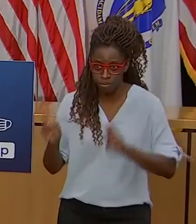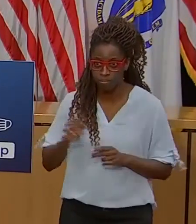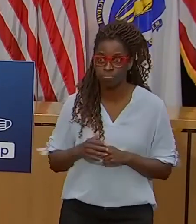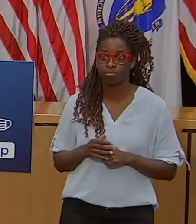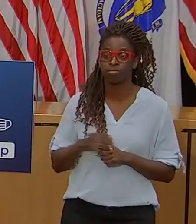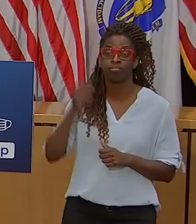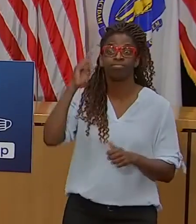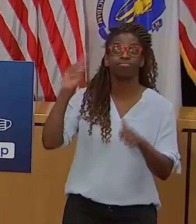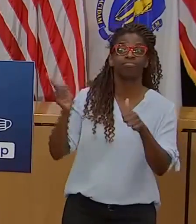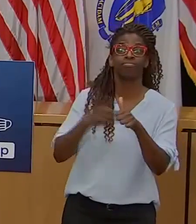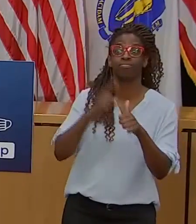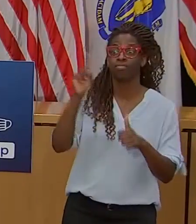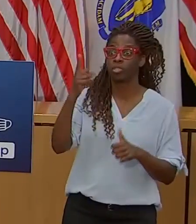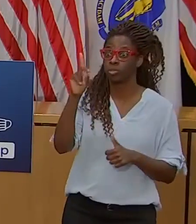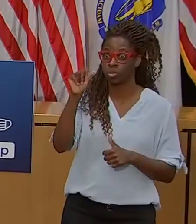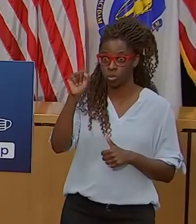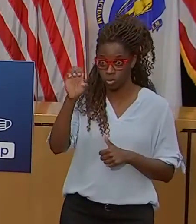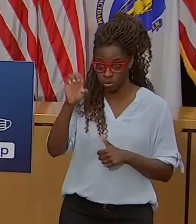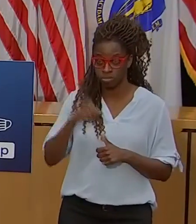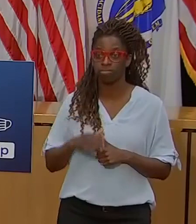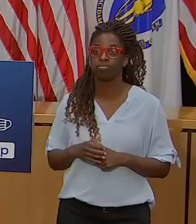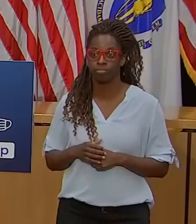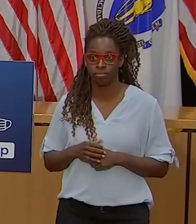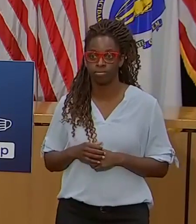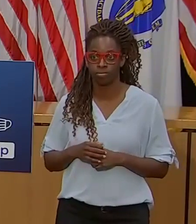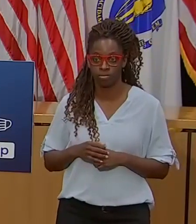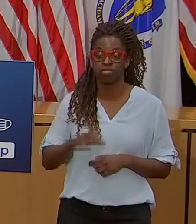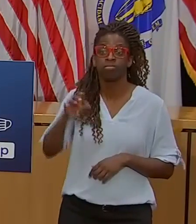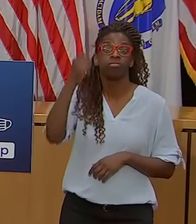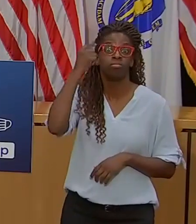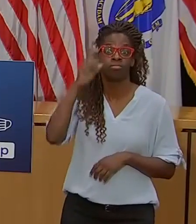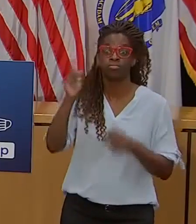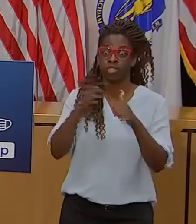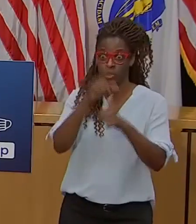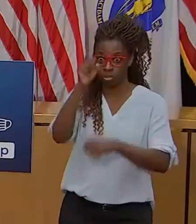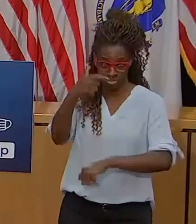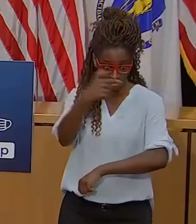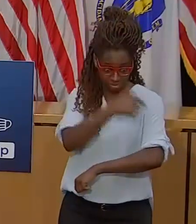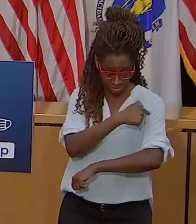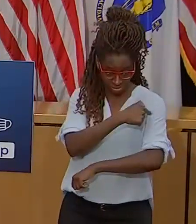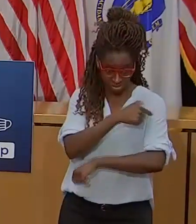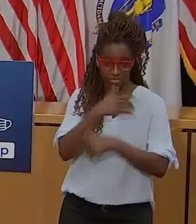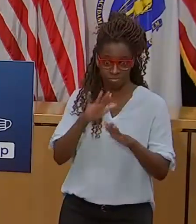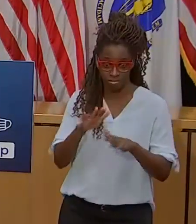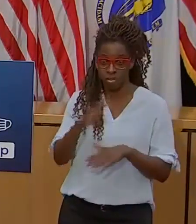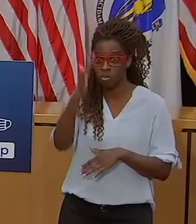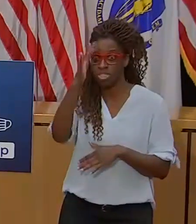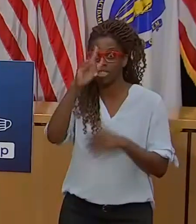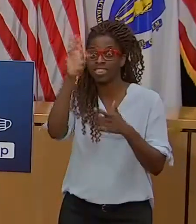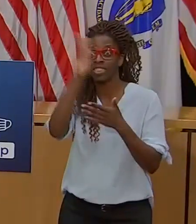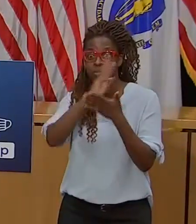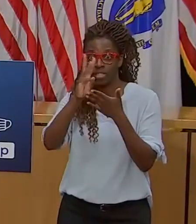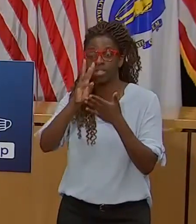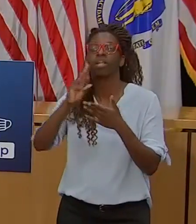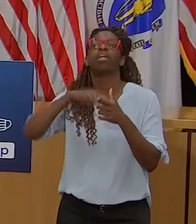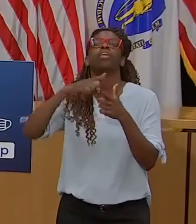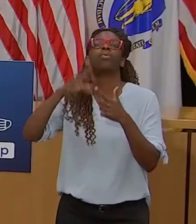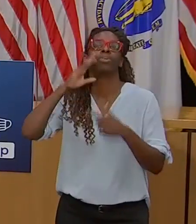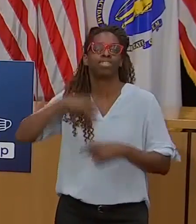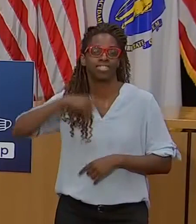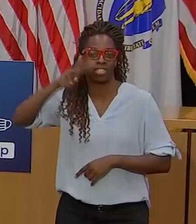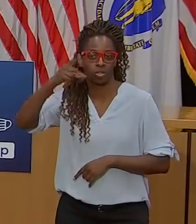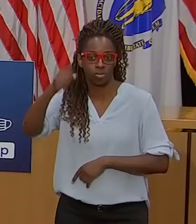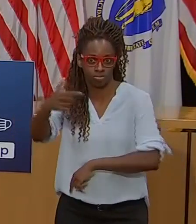dose. Both the Moderna and Pfizer vaccines take about 6 weeks to provide a person with immunity from the